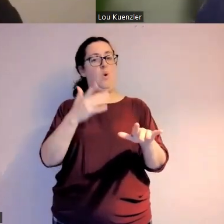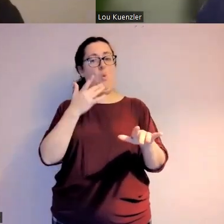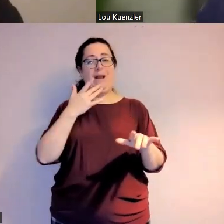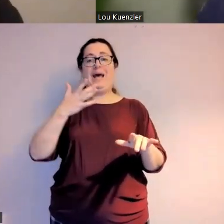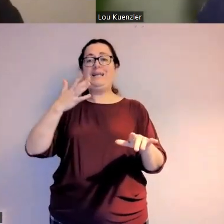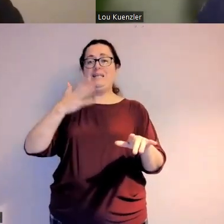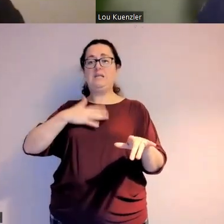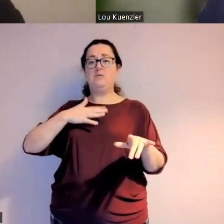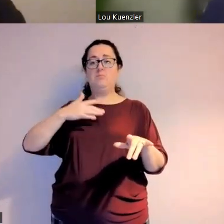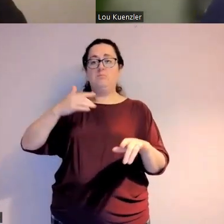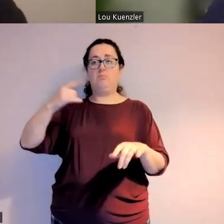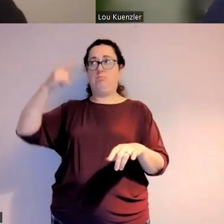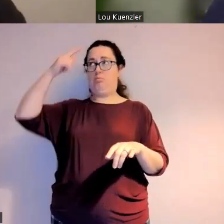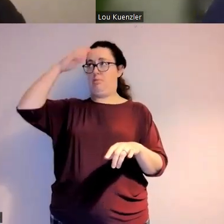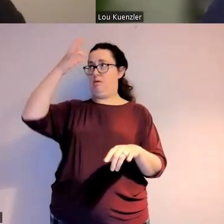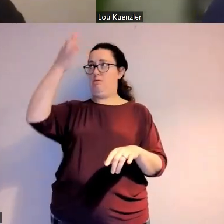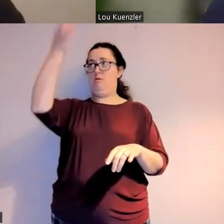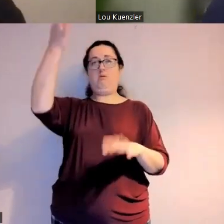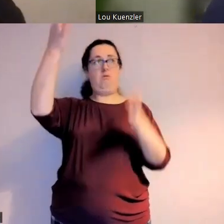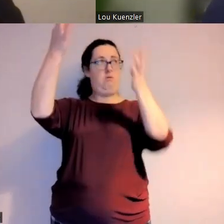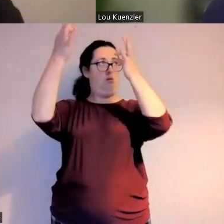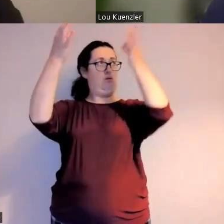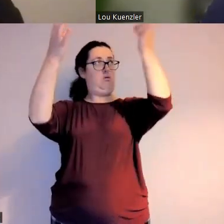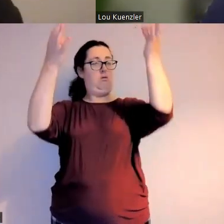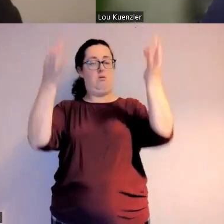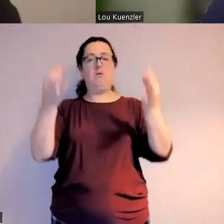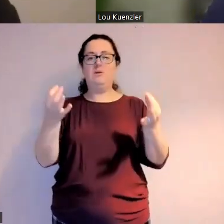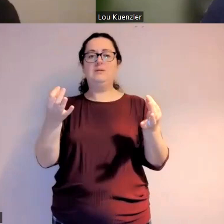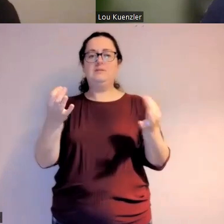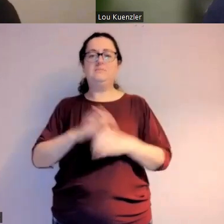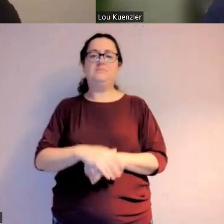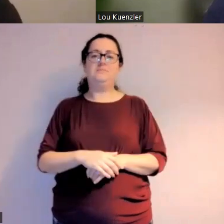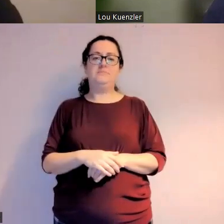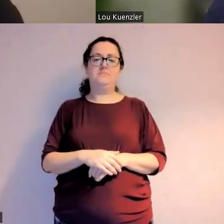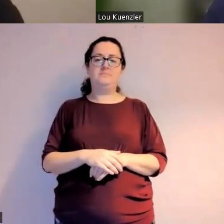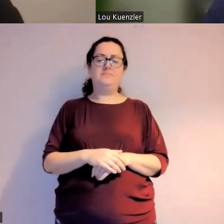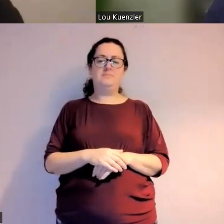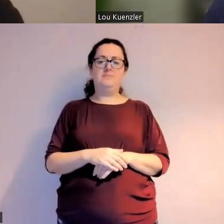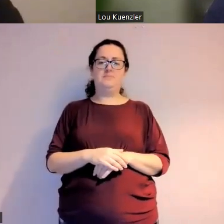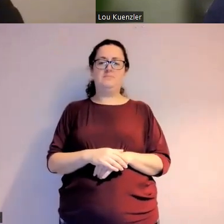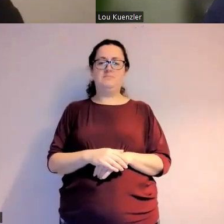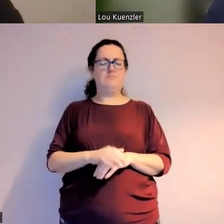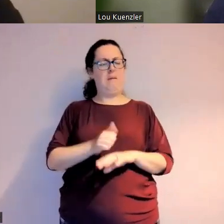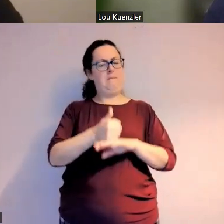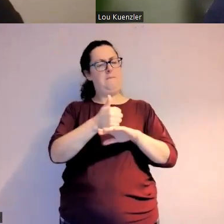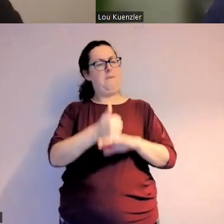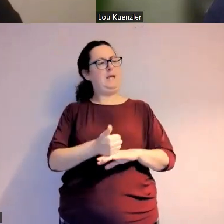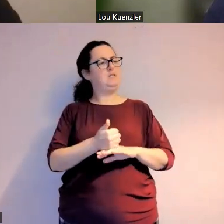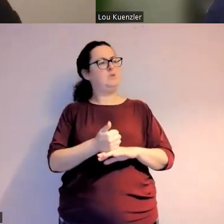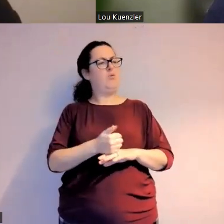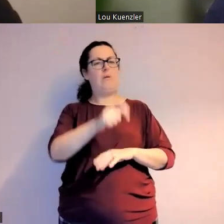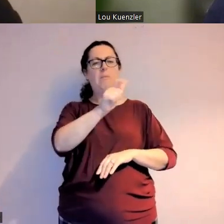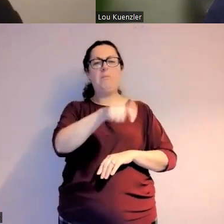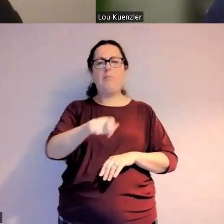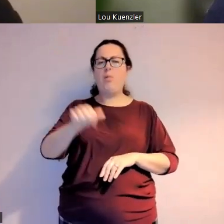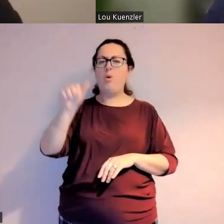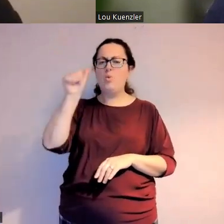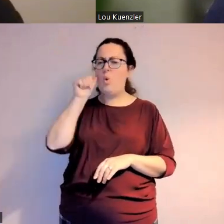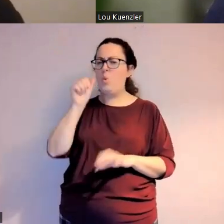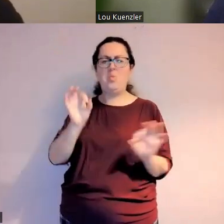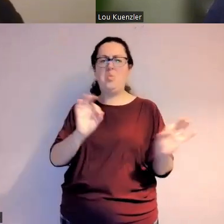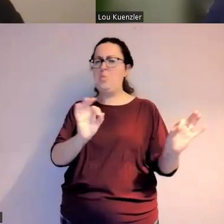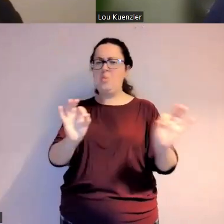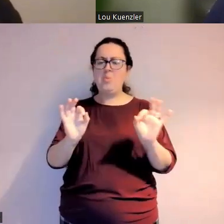So yeah, it's a bit odd in that they aren't really based on anyone that I know, but somehow